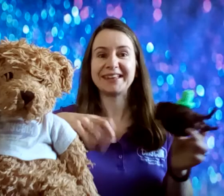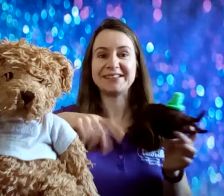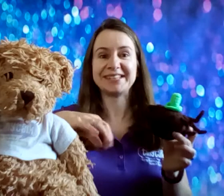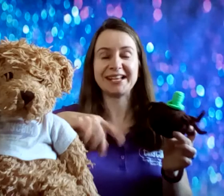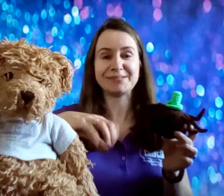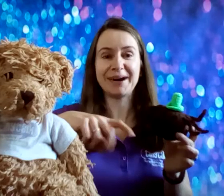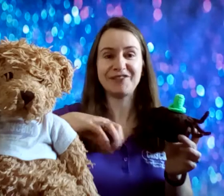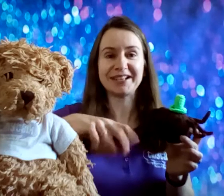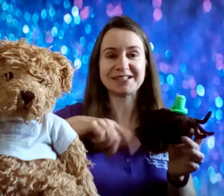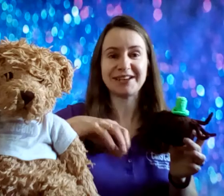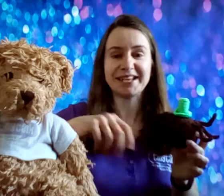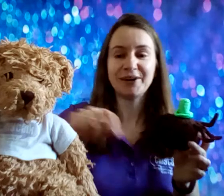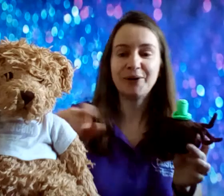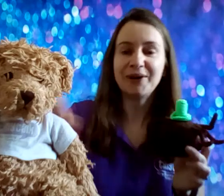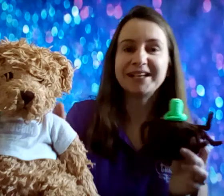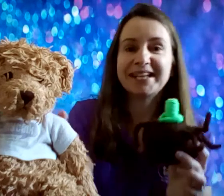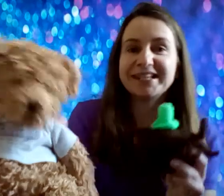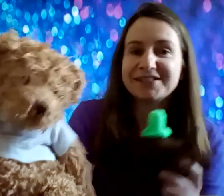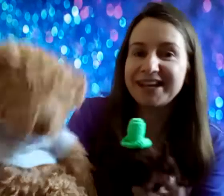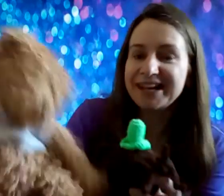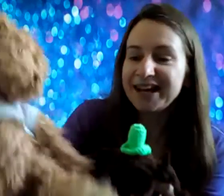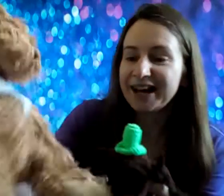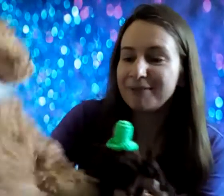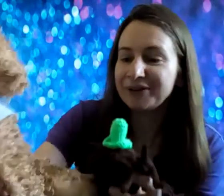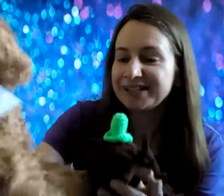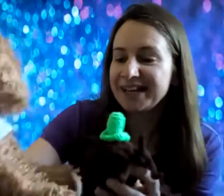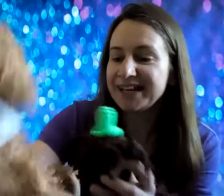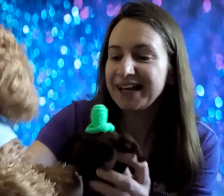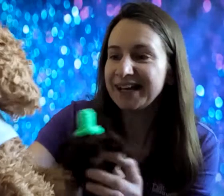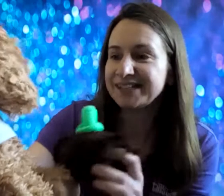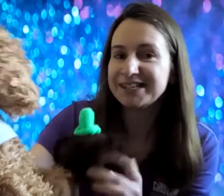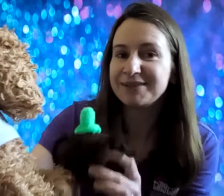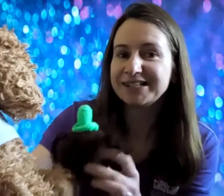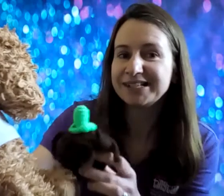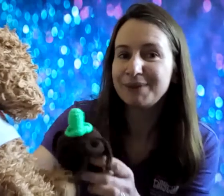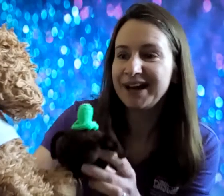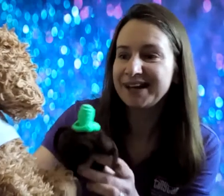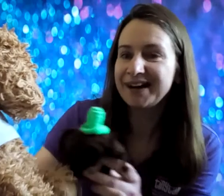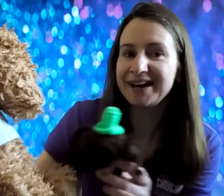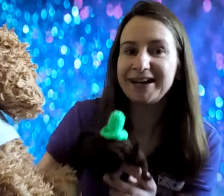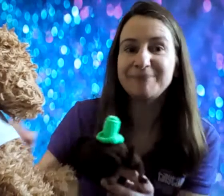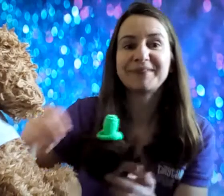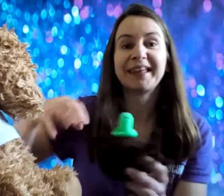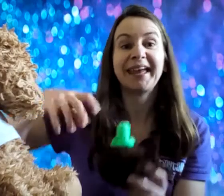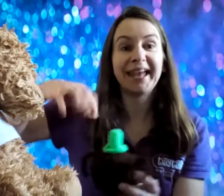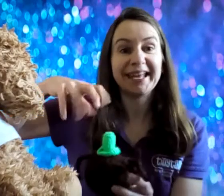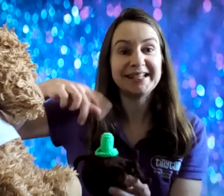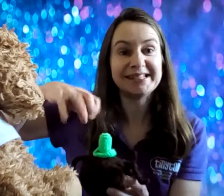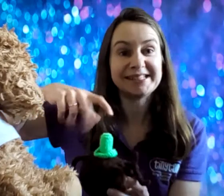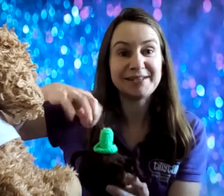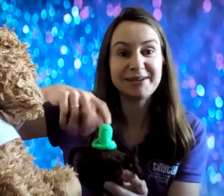those tickly spider fingers ready. Oh, Teddy's ready. Come on, Teddy. Incey, Wincey, Spider. Incey,